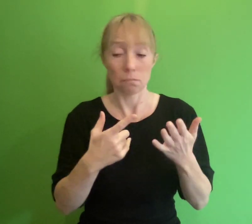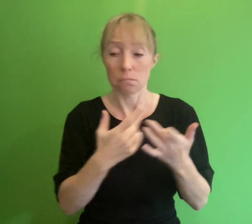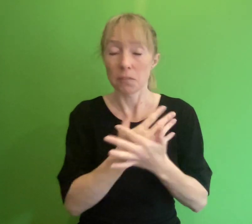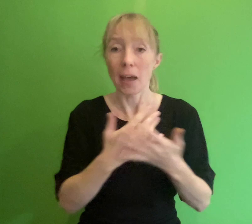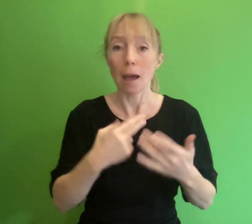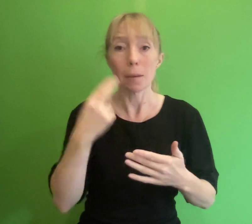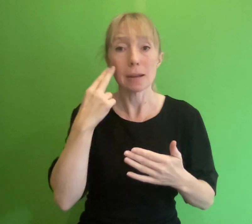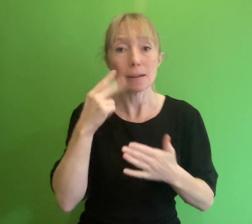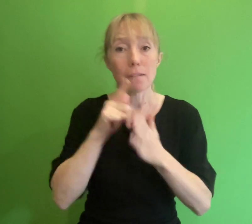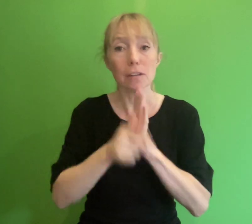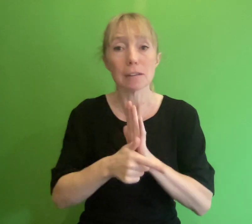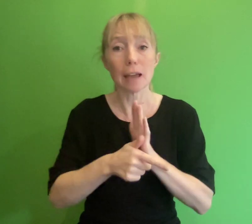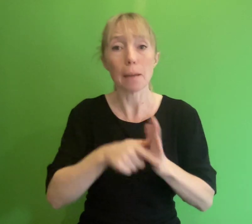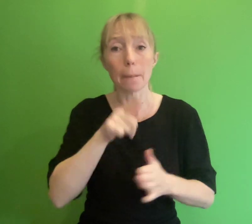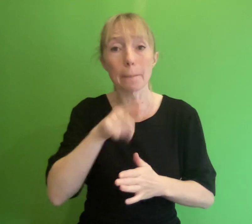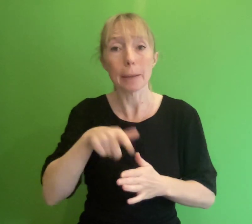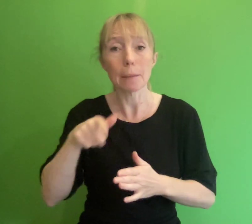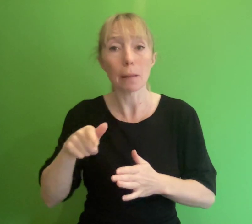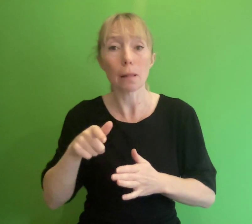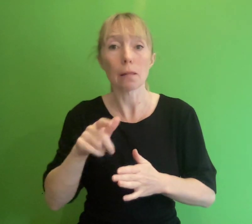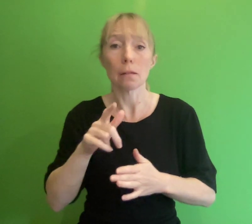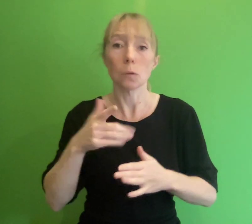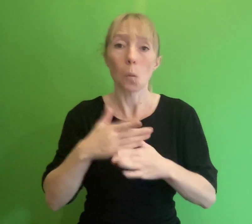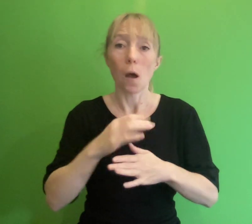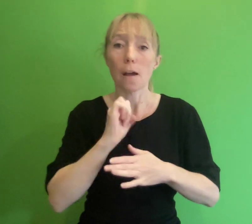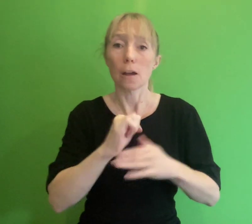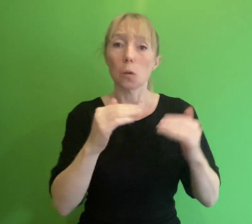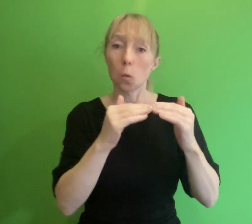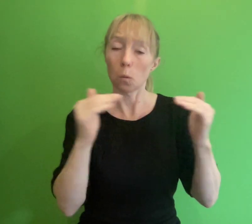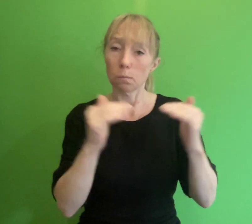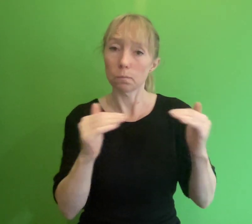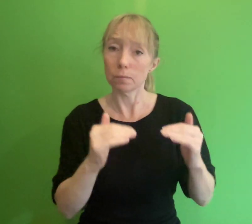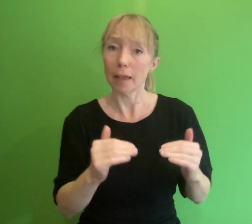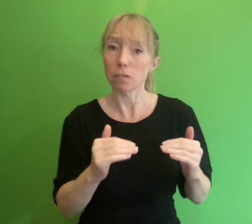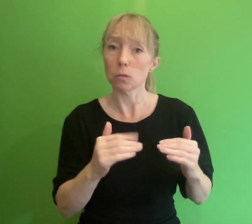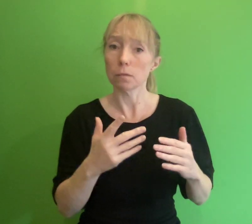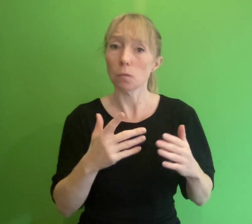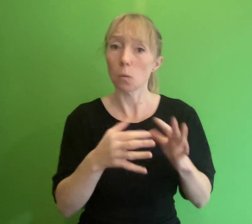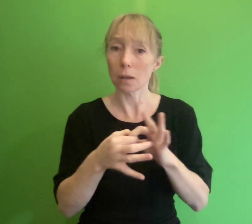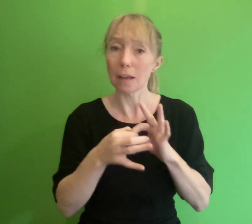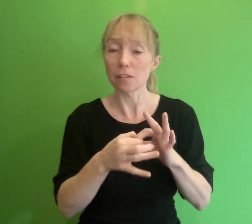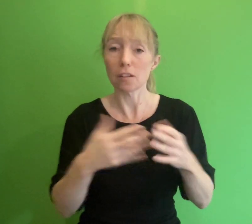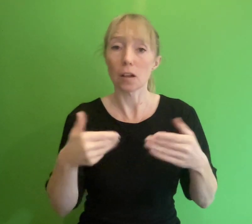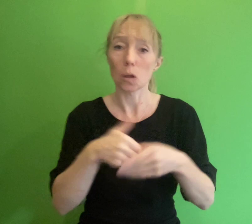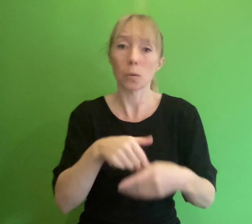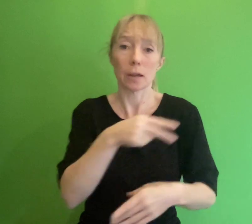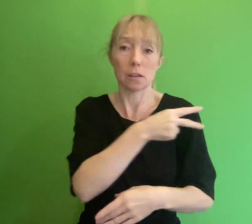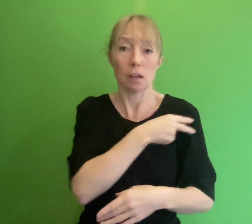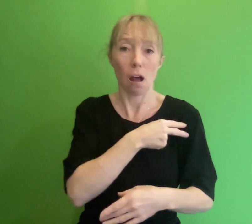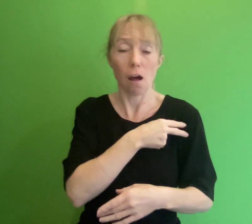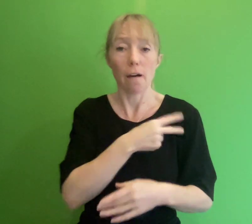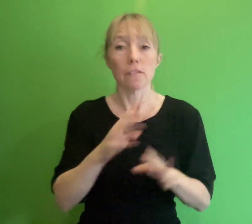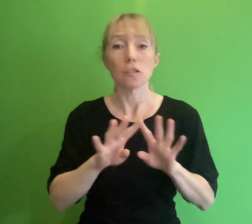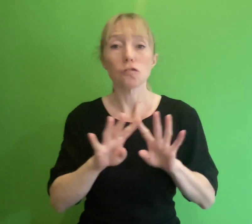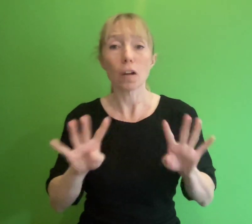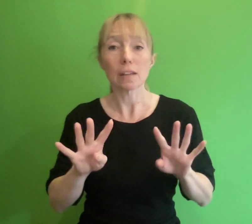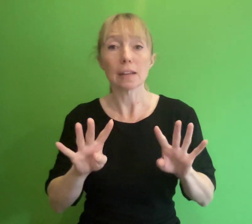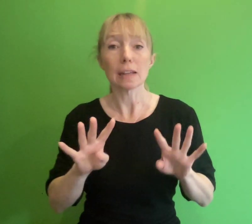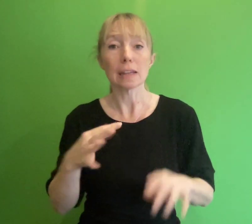people at all levels of your organisation, including staff, trustees, freelancers,